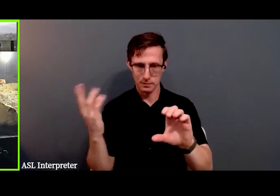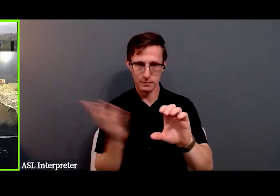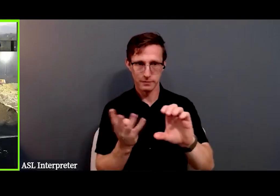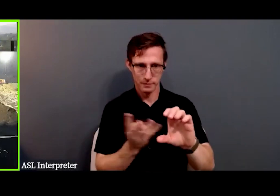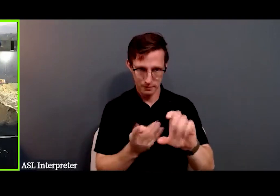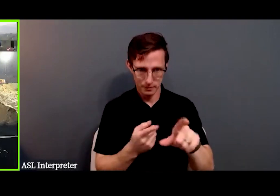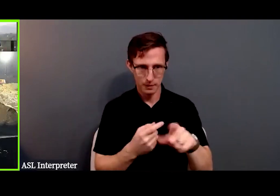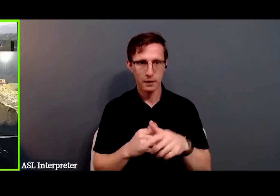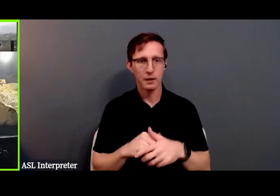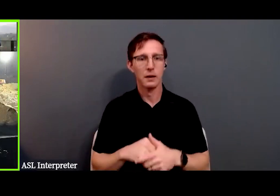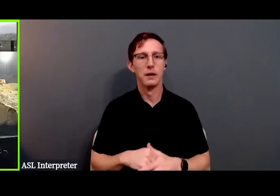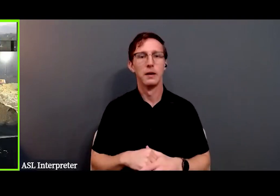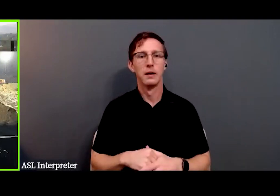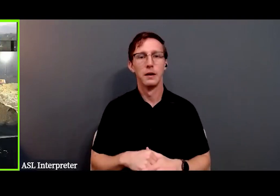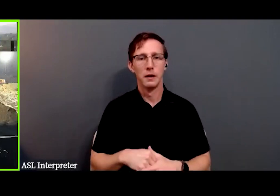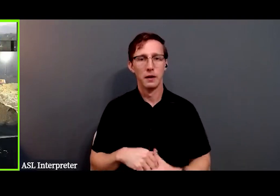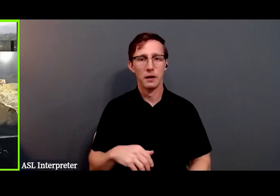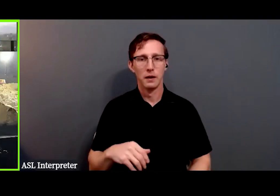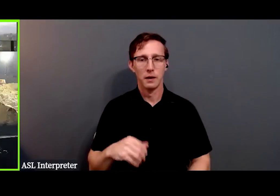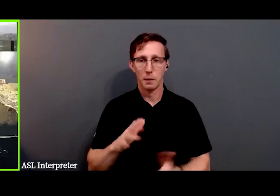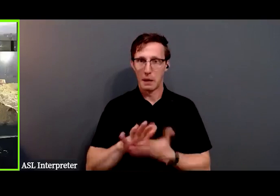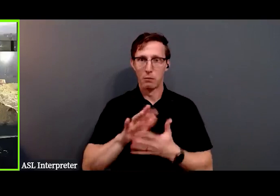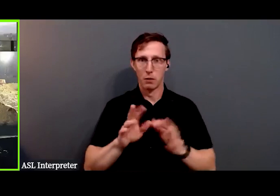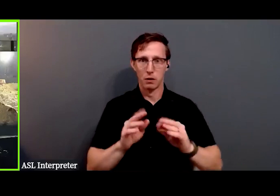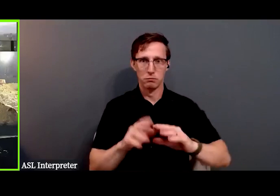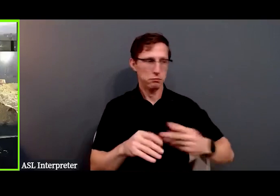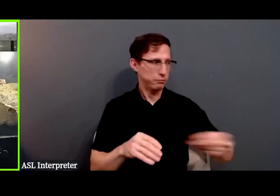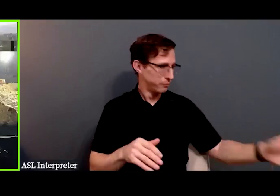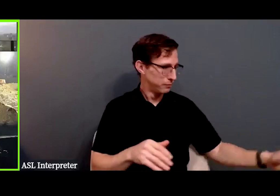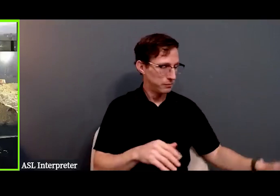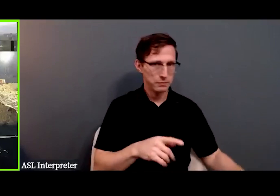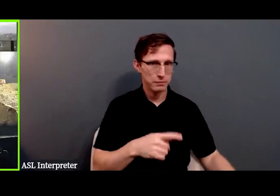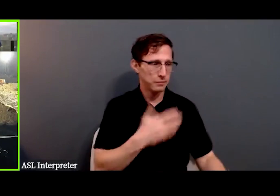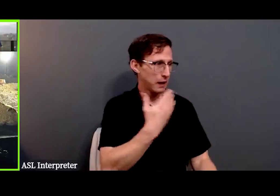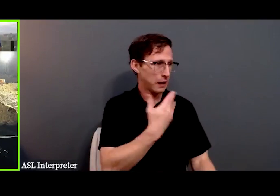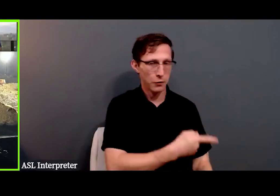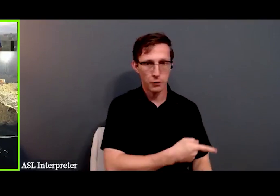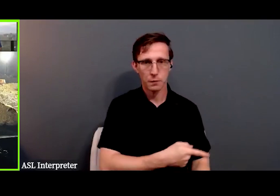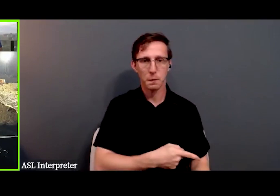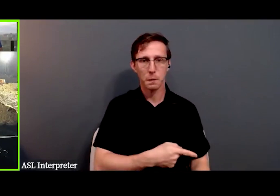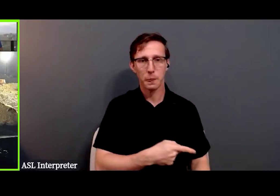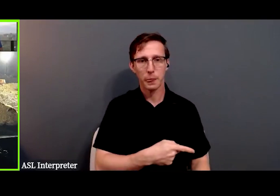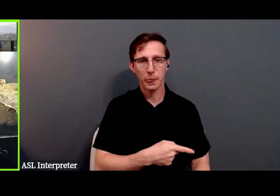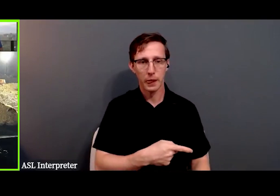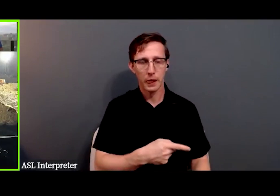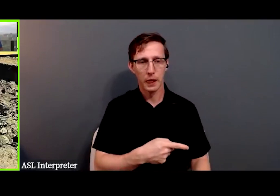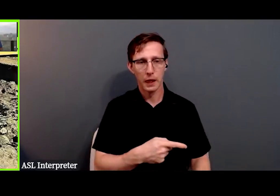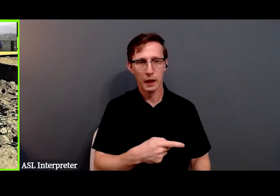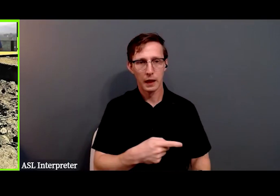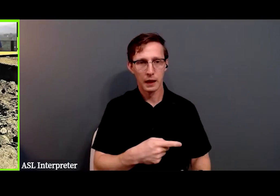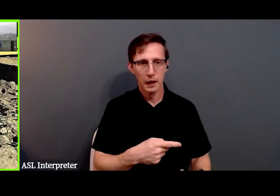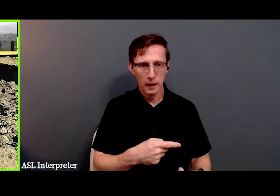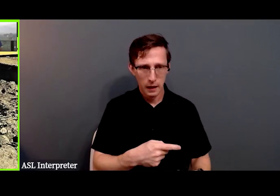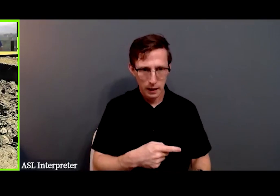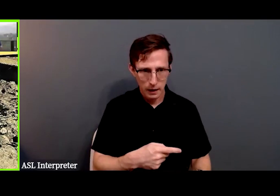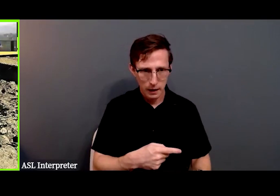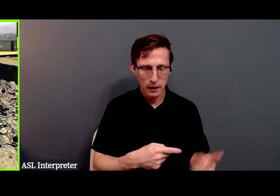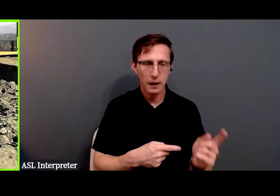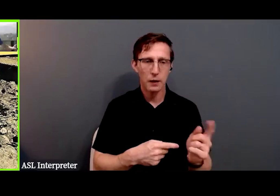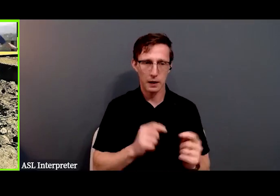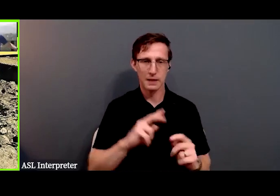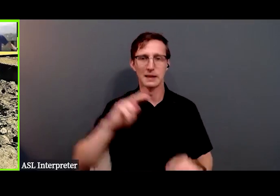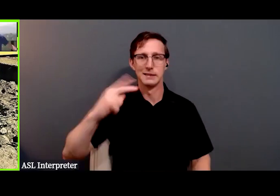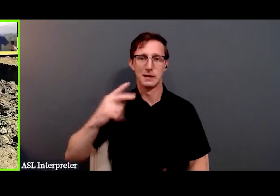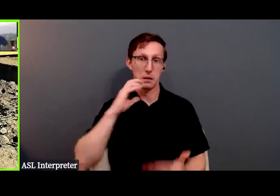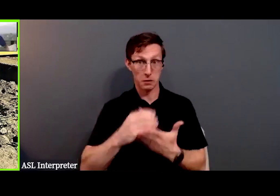Play if you can get that paper for me. So I'm going to make sure the slides are hard to see the screen. So this is the same